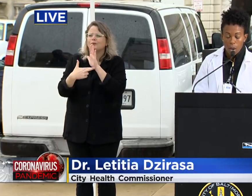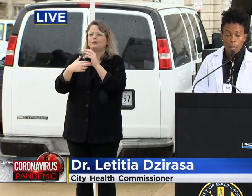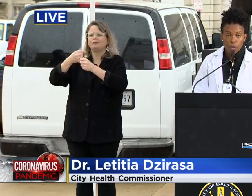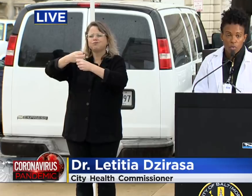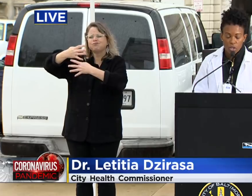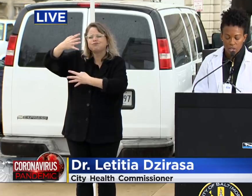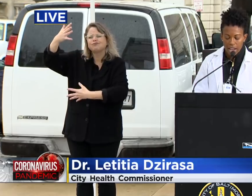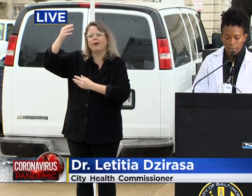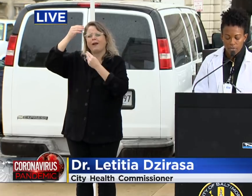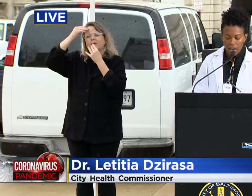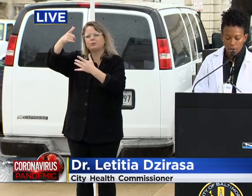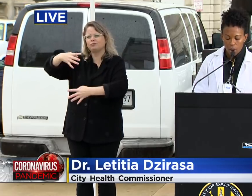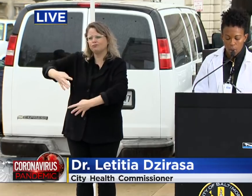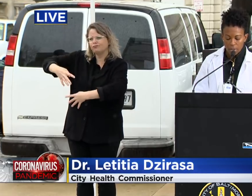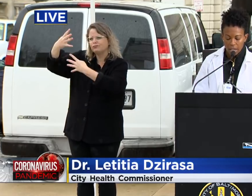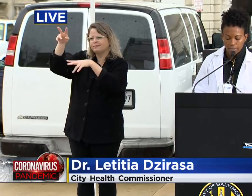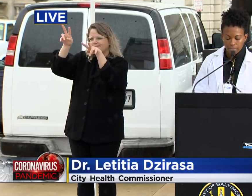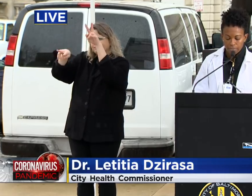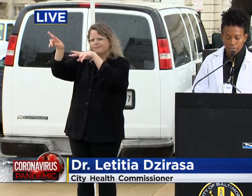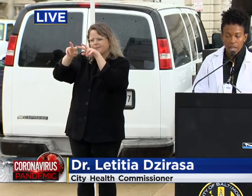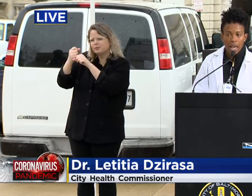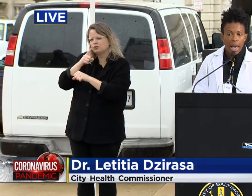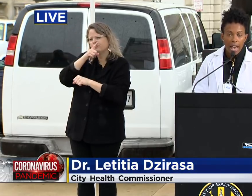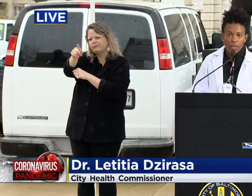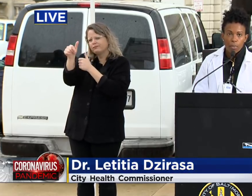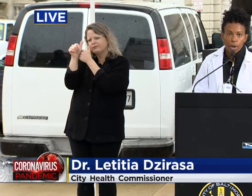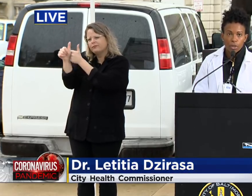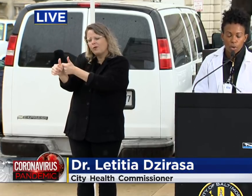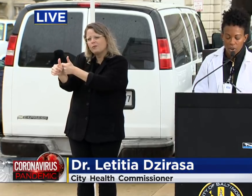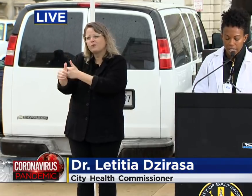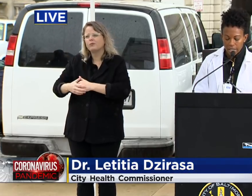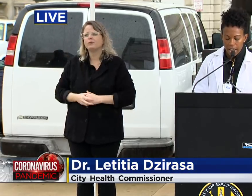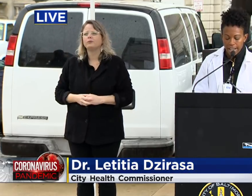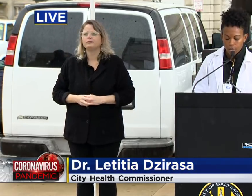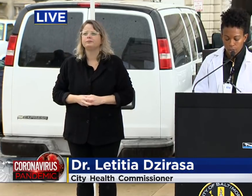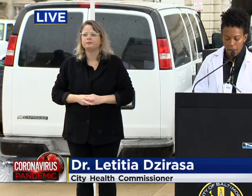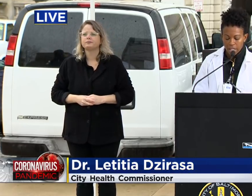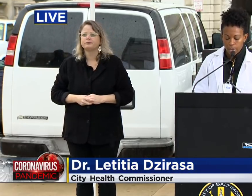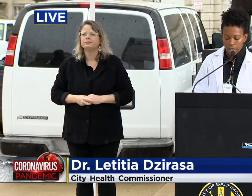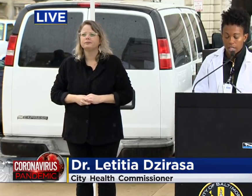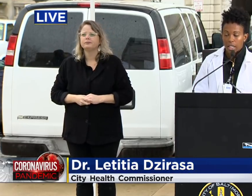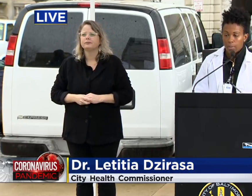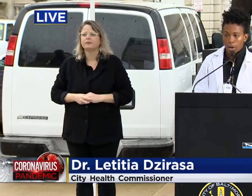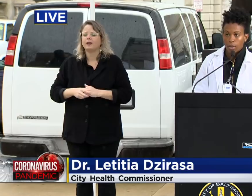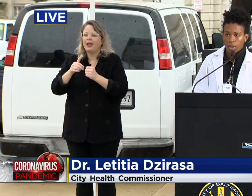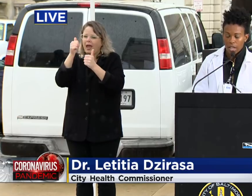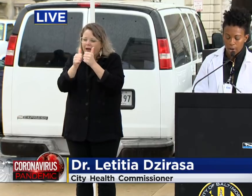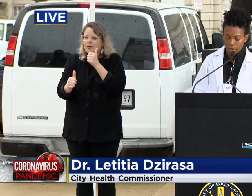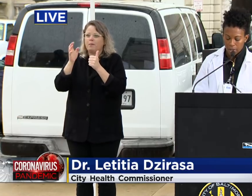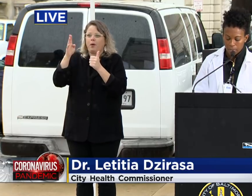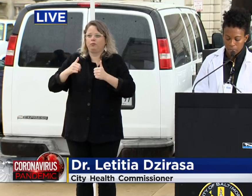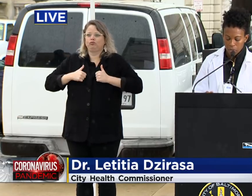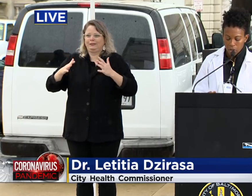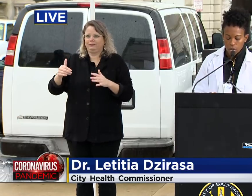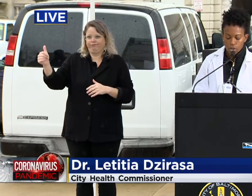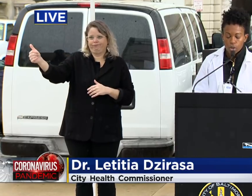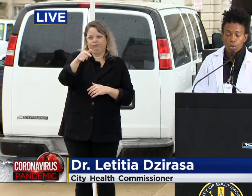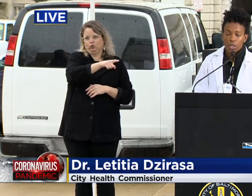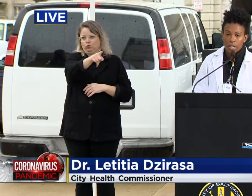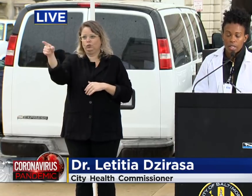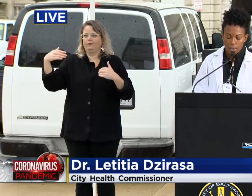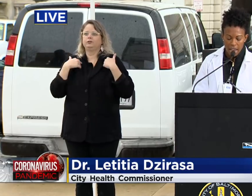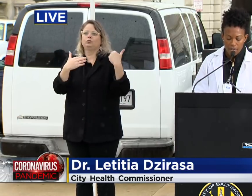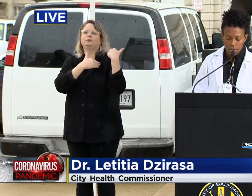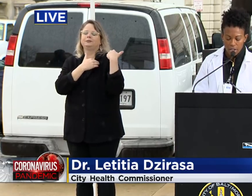employers, both of which can now be found on our website. Every Baltimore resident has a responsibility to keep our community healthy. Your